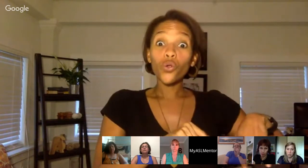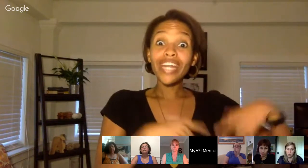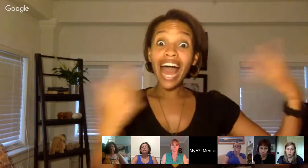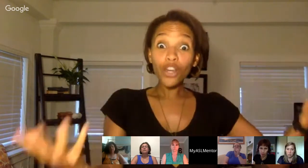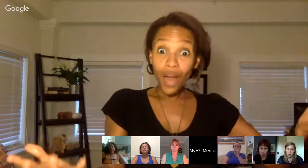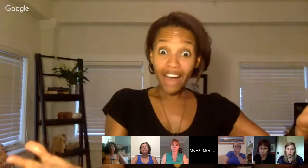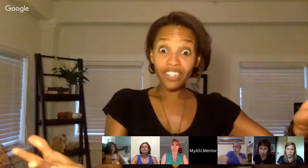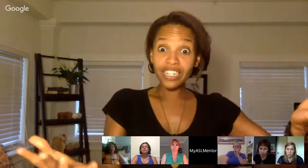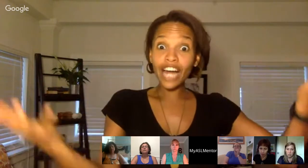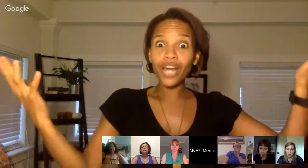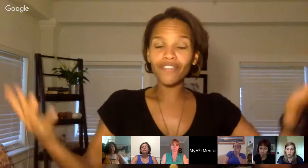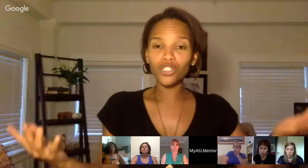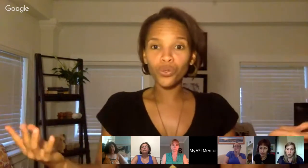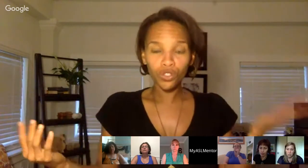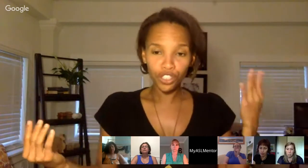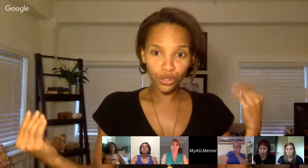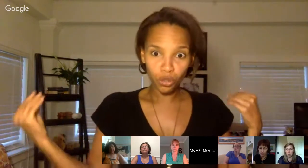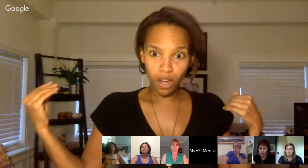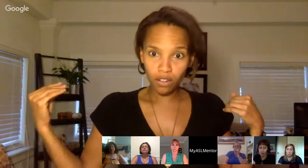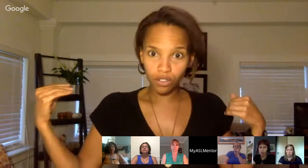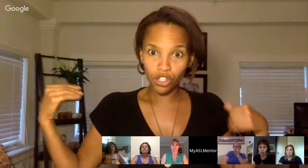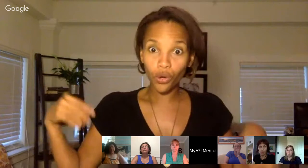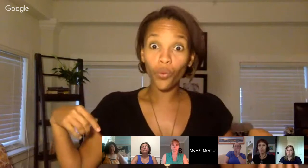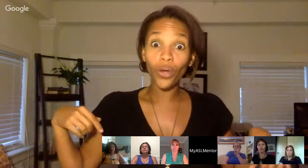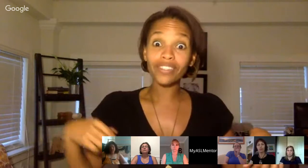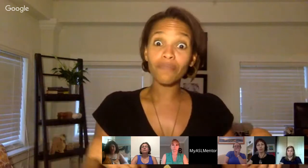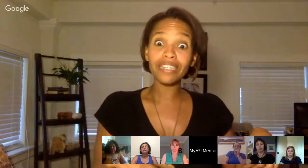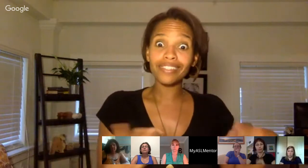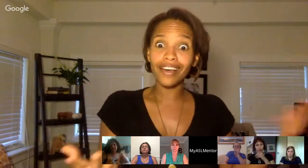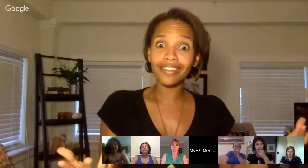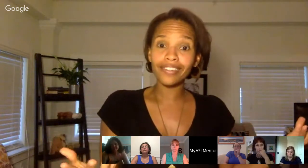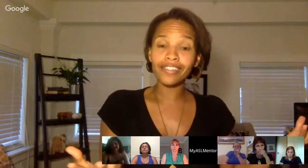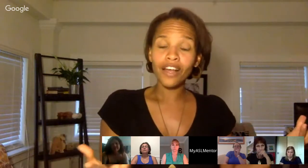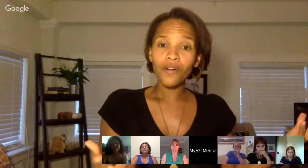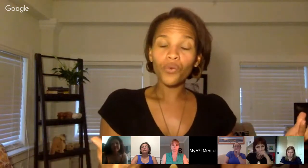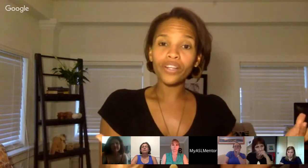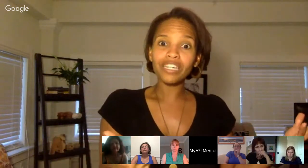So now you have a tool in your toolbox. So when somebody